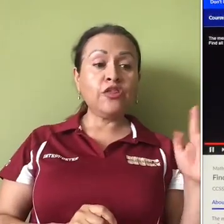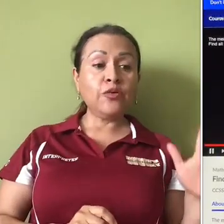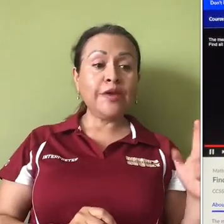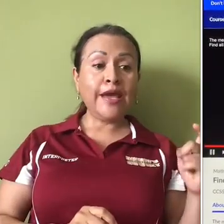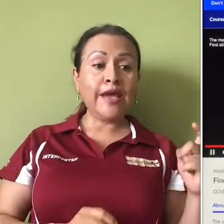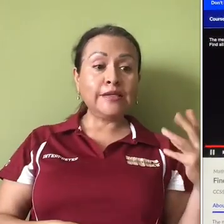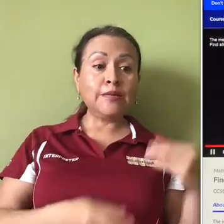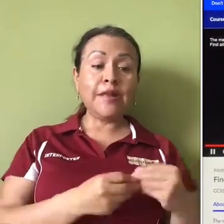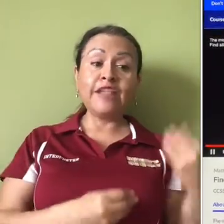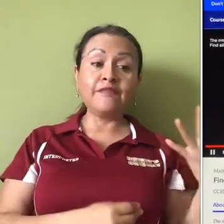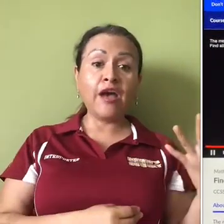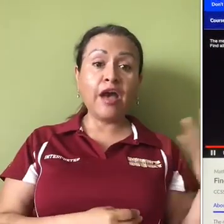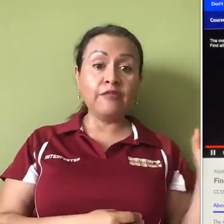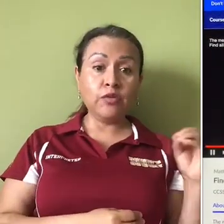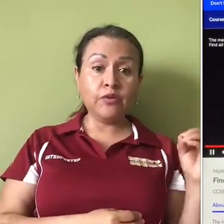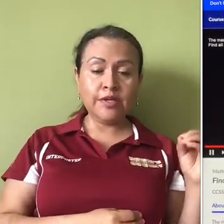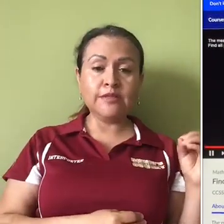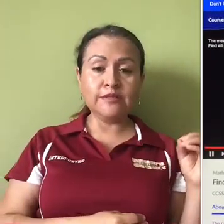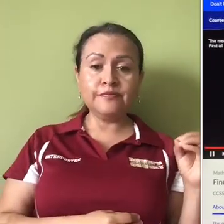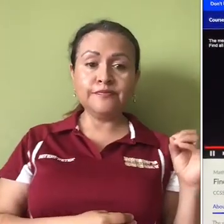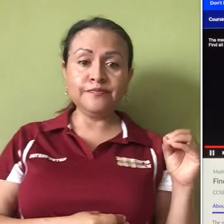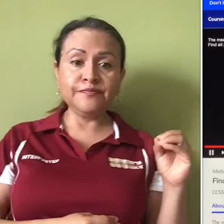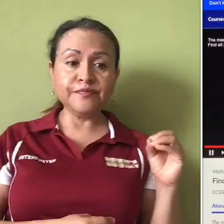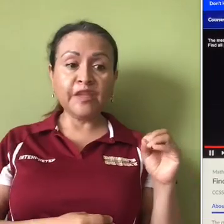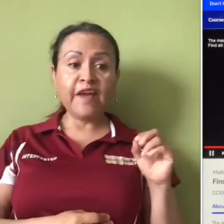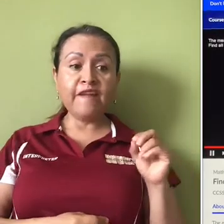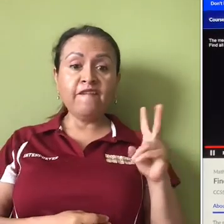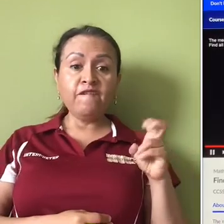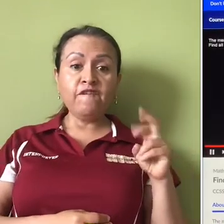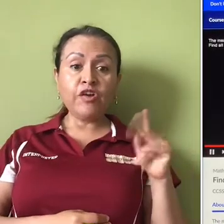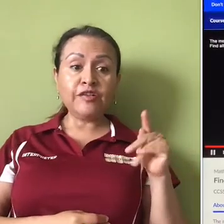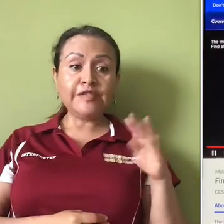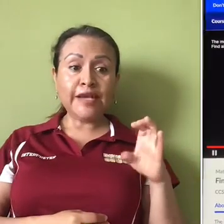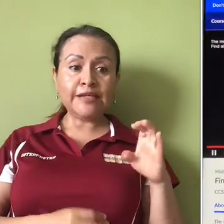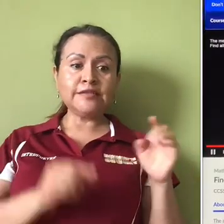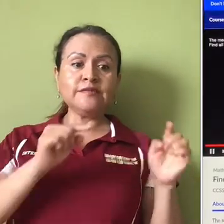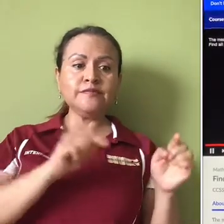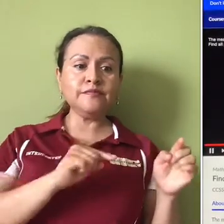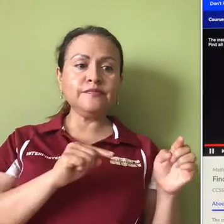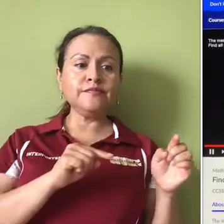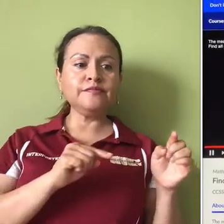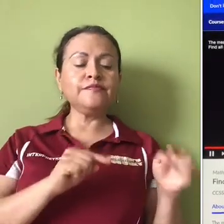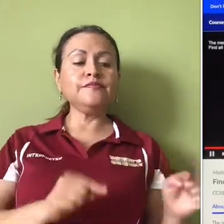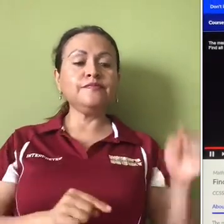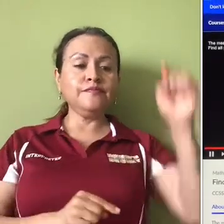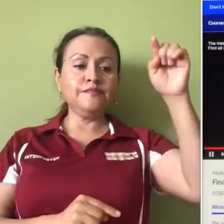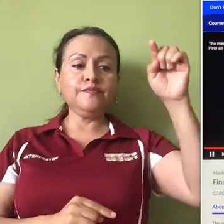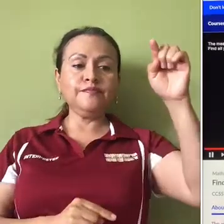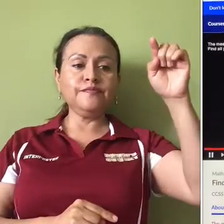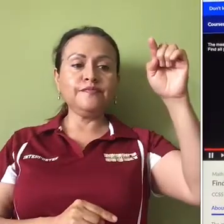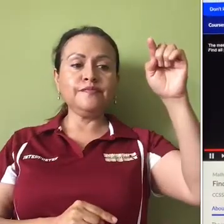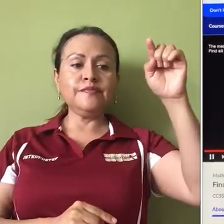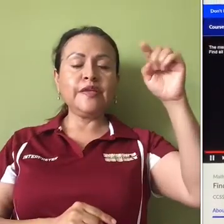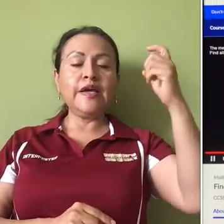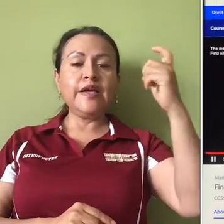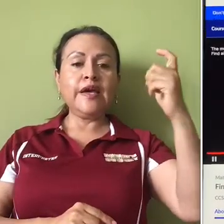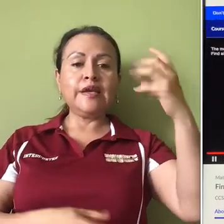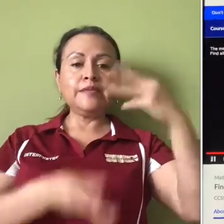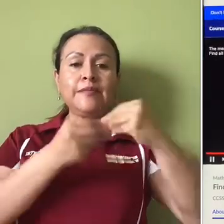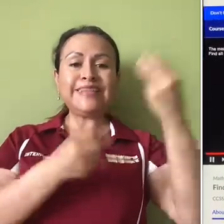3x plus 5 degrees, and the vertex is the other one. So maybe this one up here is the x plus 16